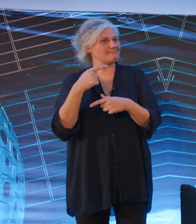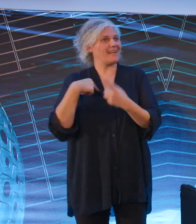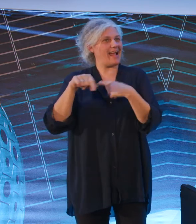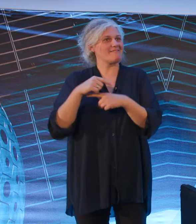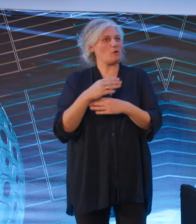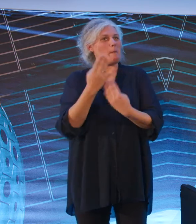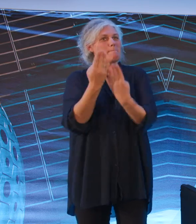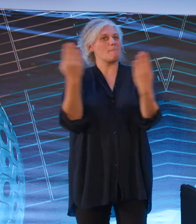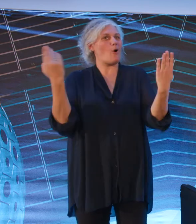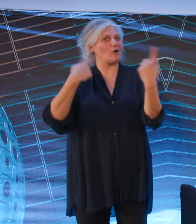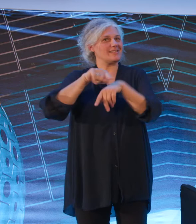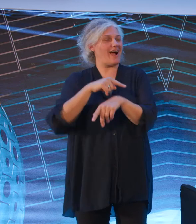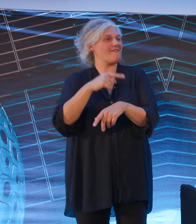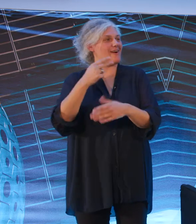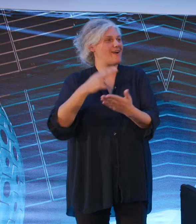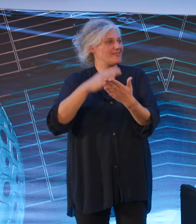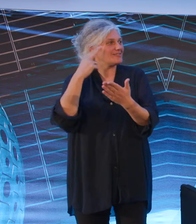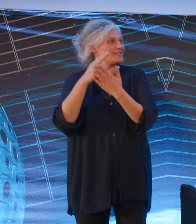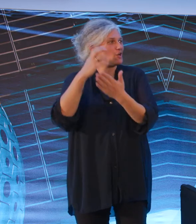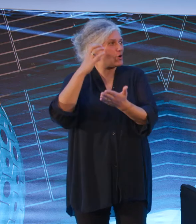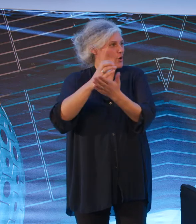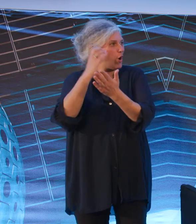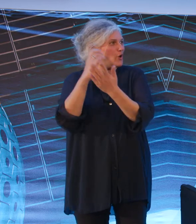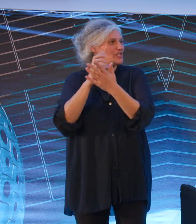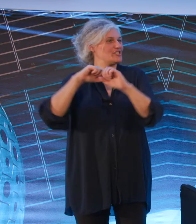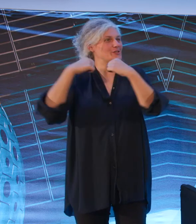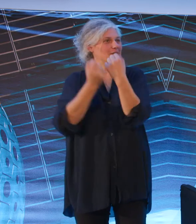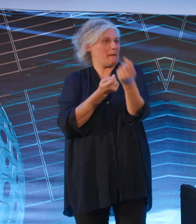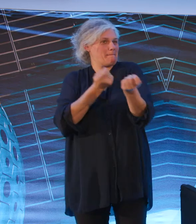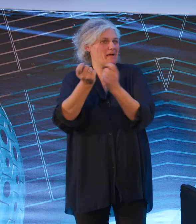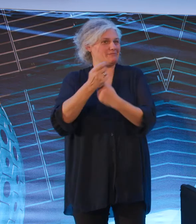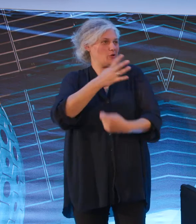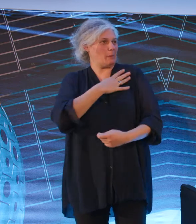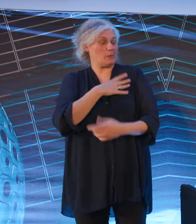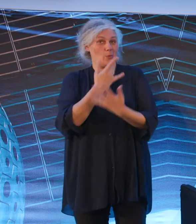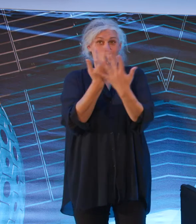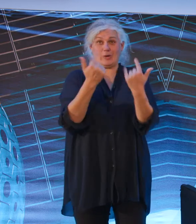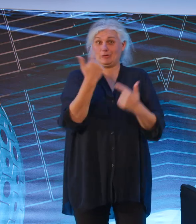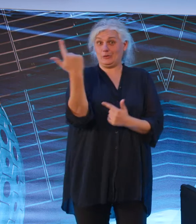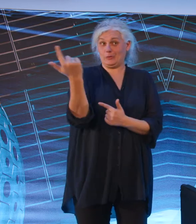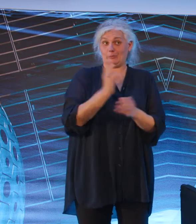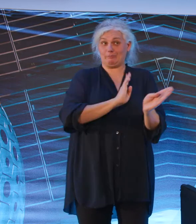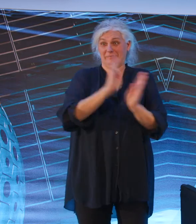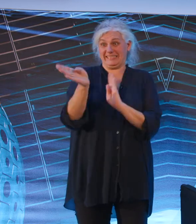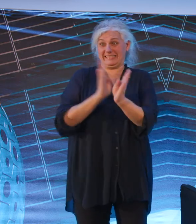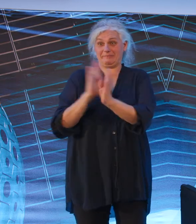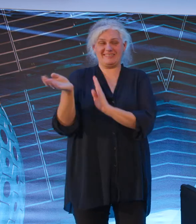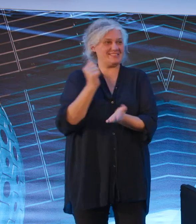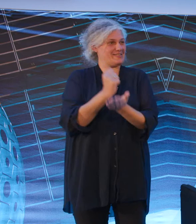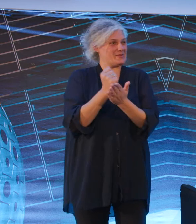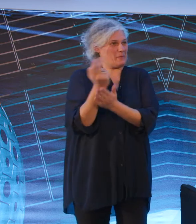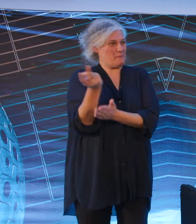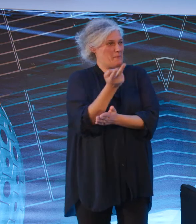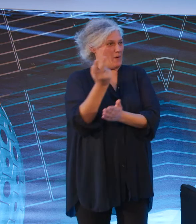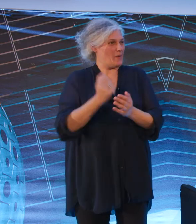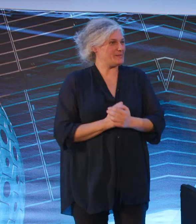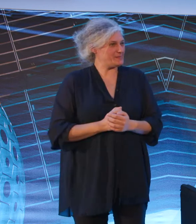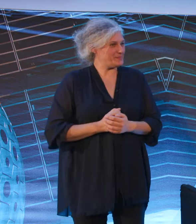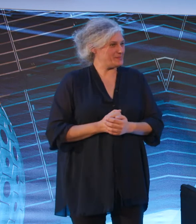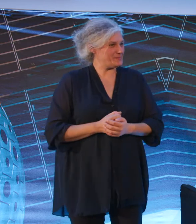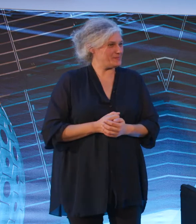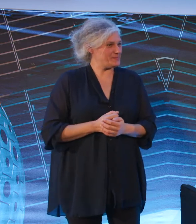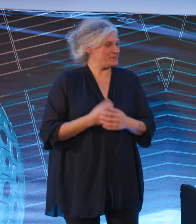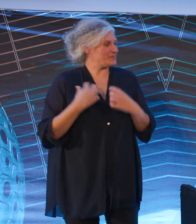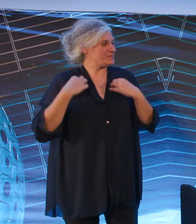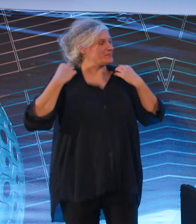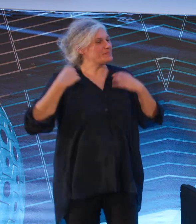College Society's rep on the Society's Management Committee. Two busy students, and a bualam fáiltear rith